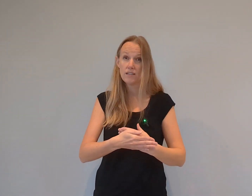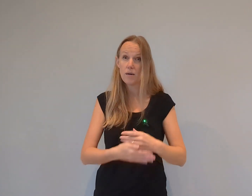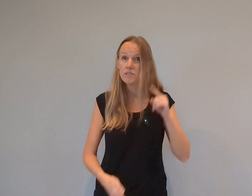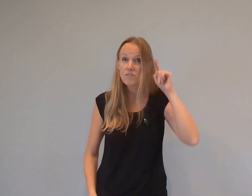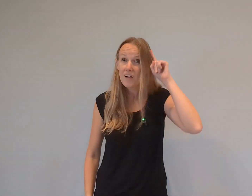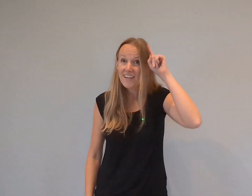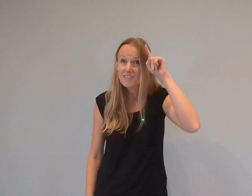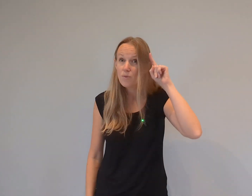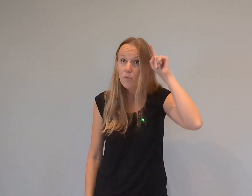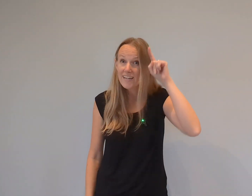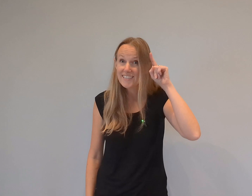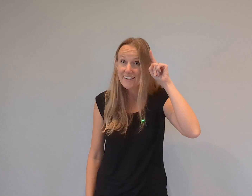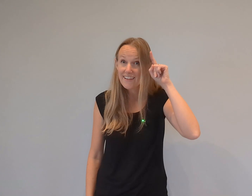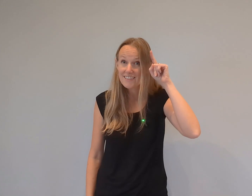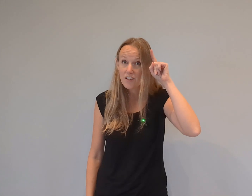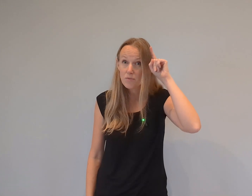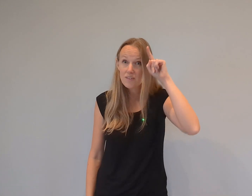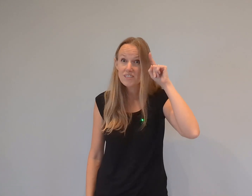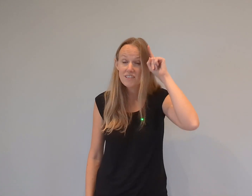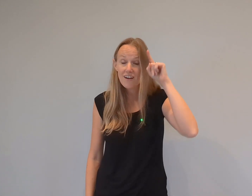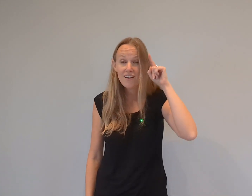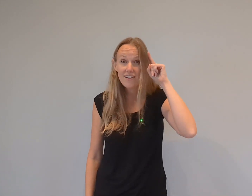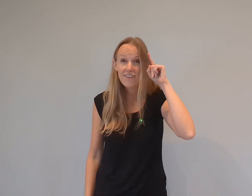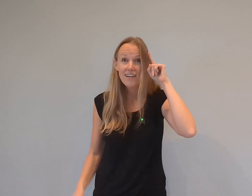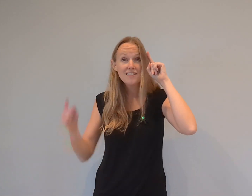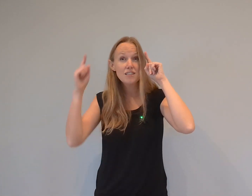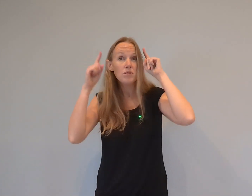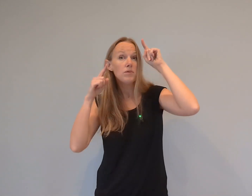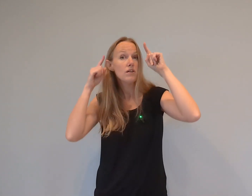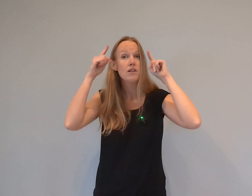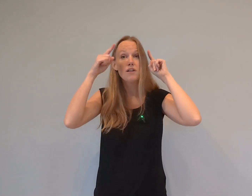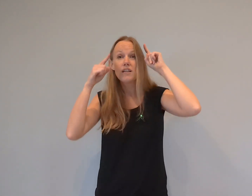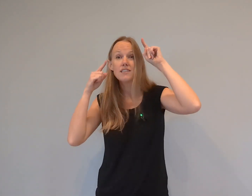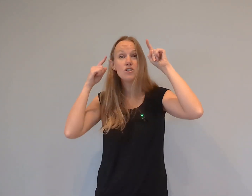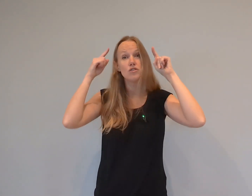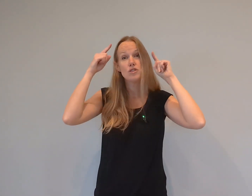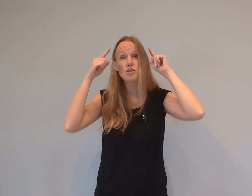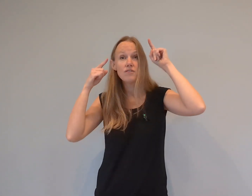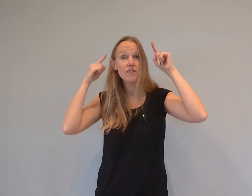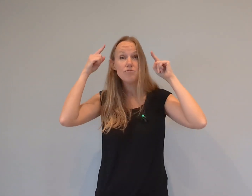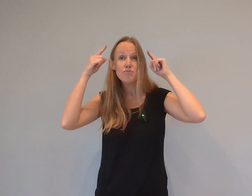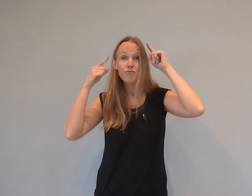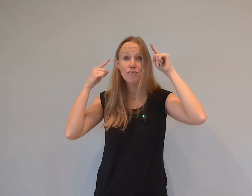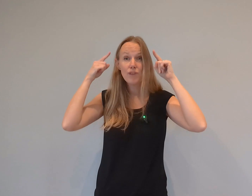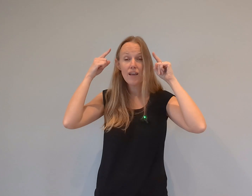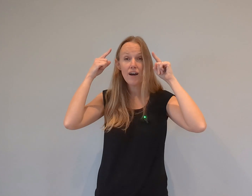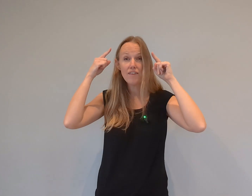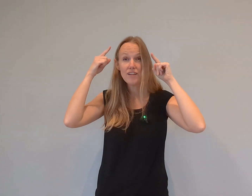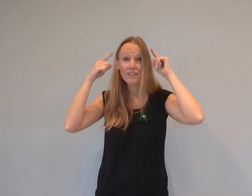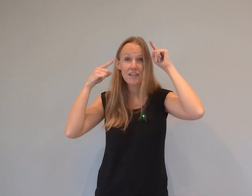a couple different ways. Wonder, that's how I previously taught you. Some people like to do 2 different fingers kind